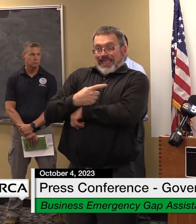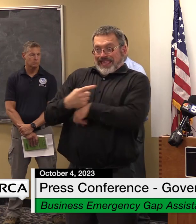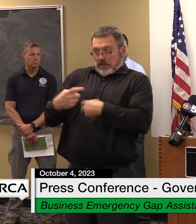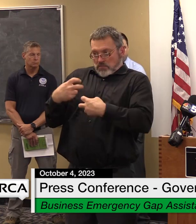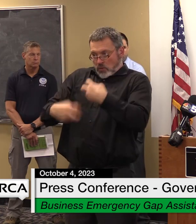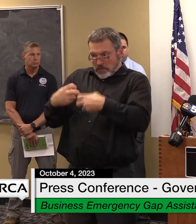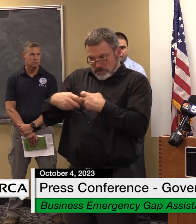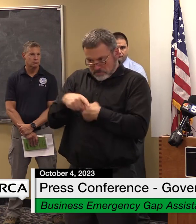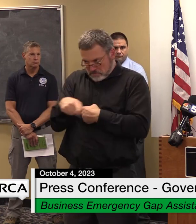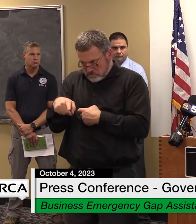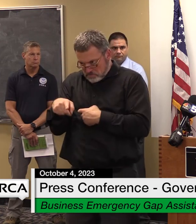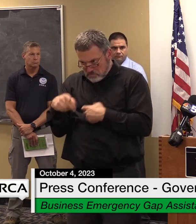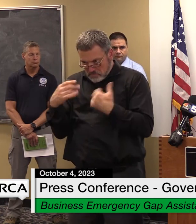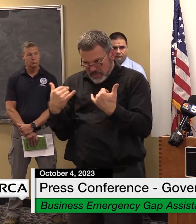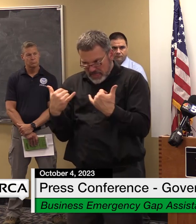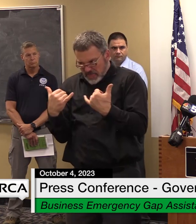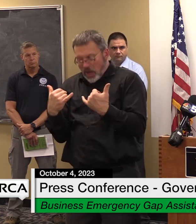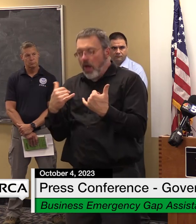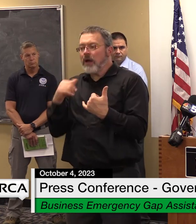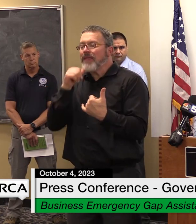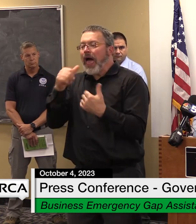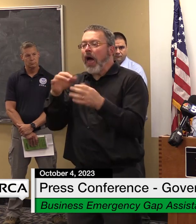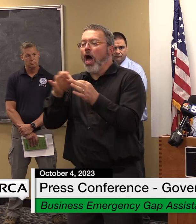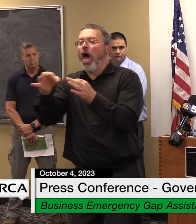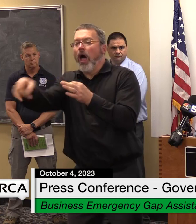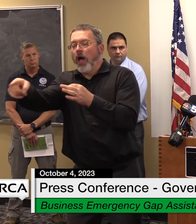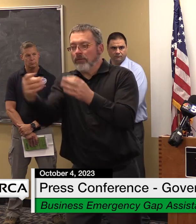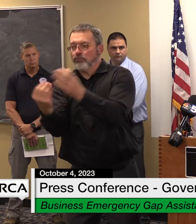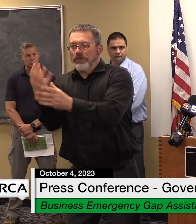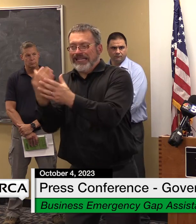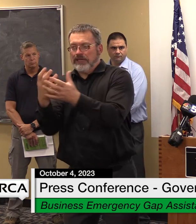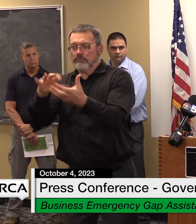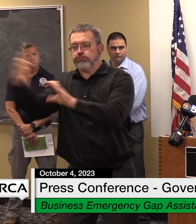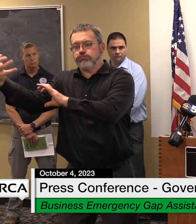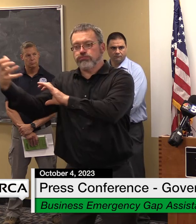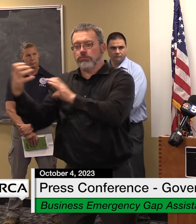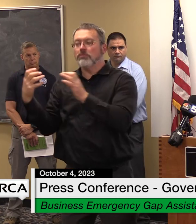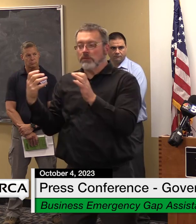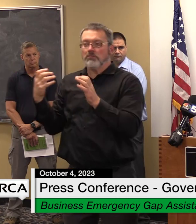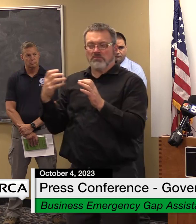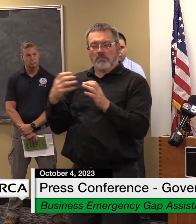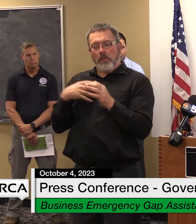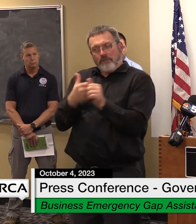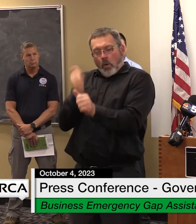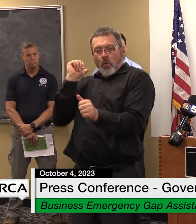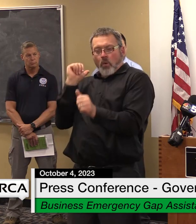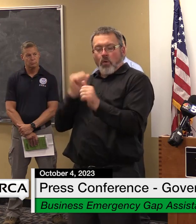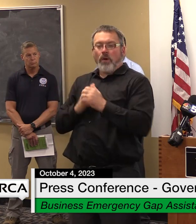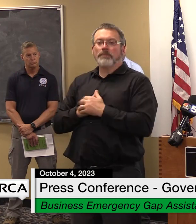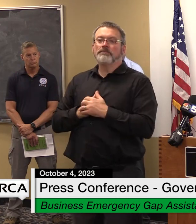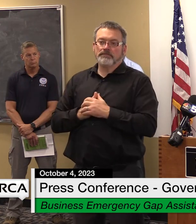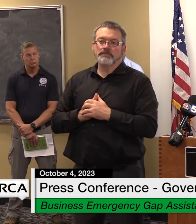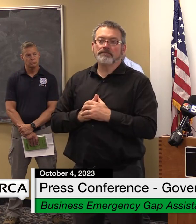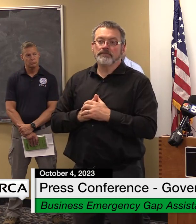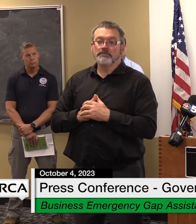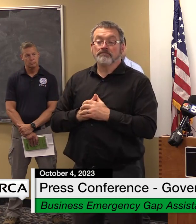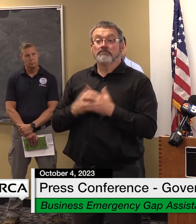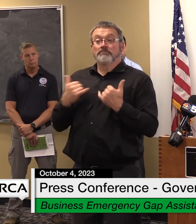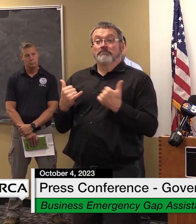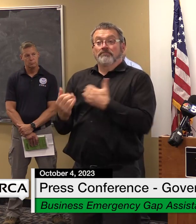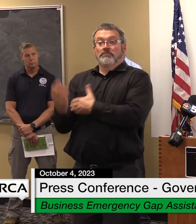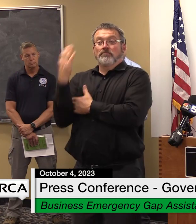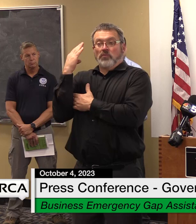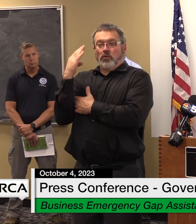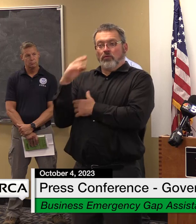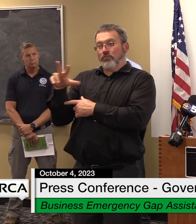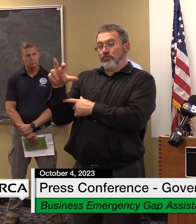have the ice out. As of this morning, we've brought our original list of over 350